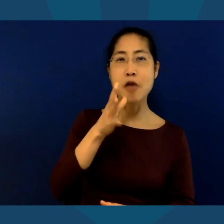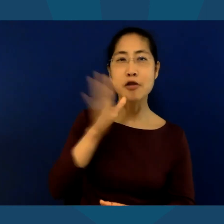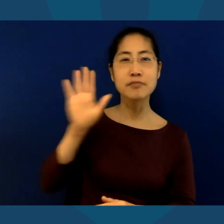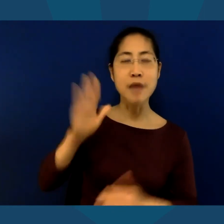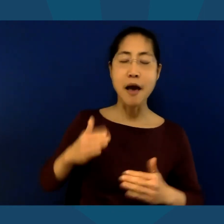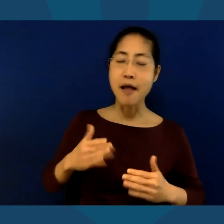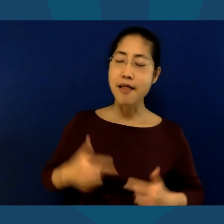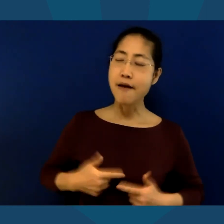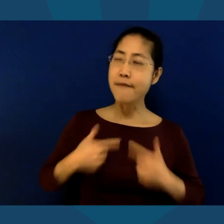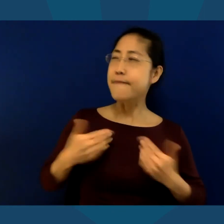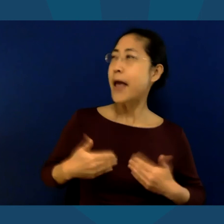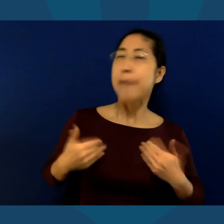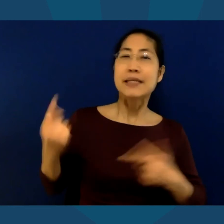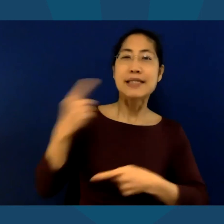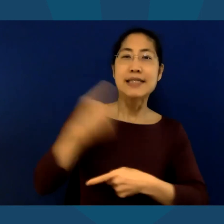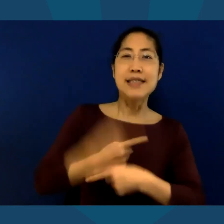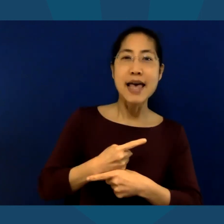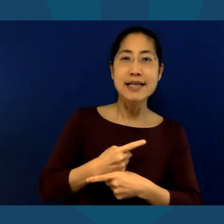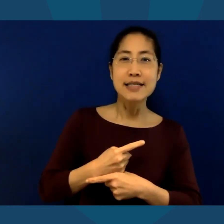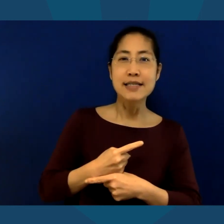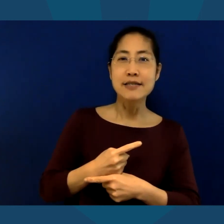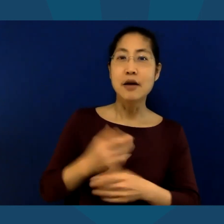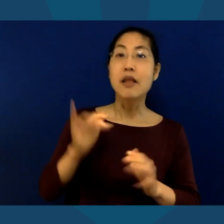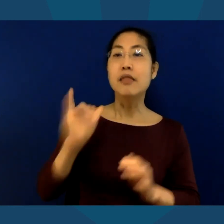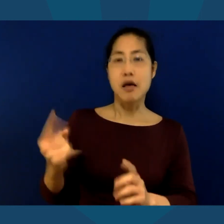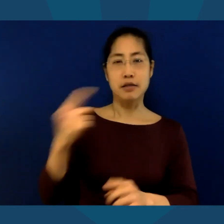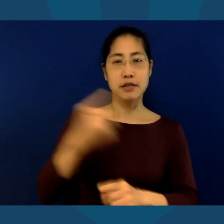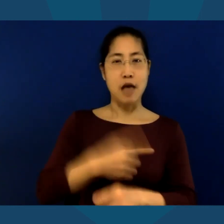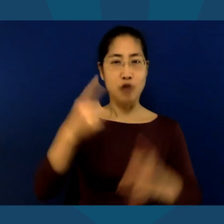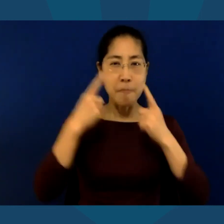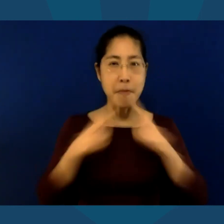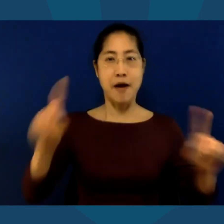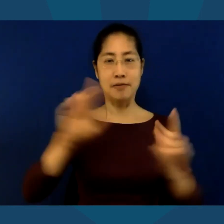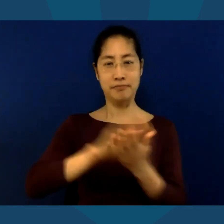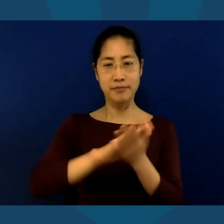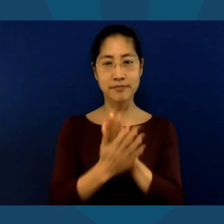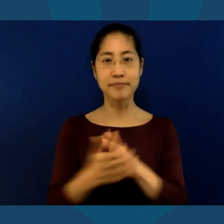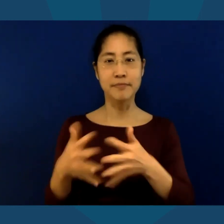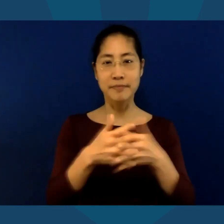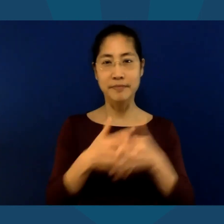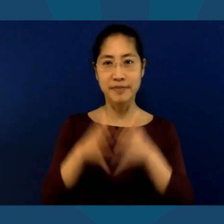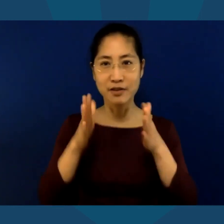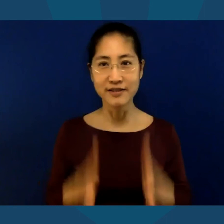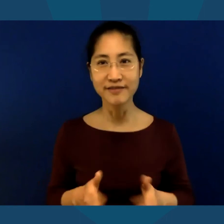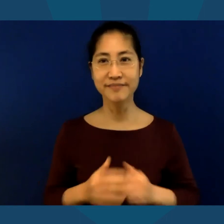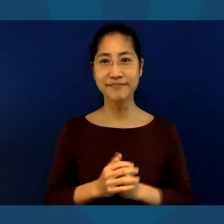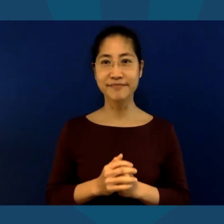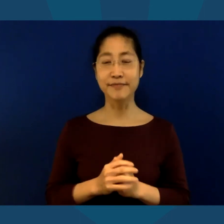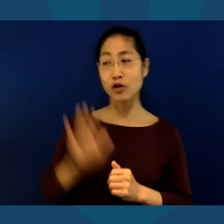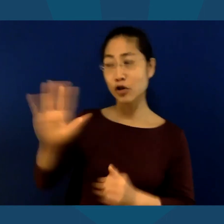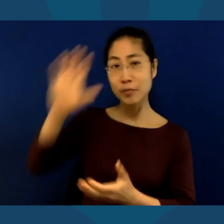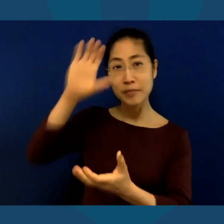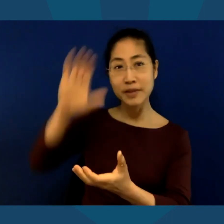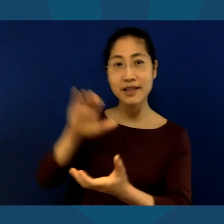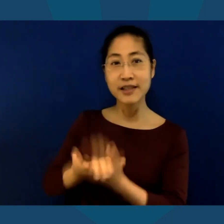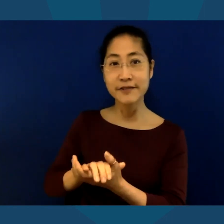days of my mother's life was the day she received her citizenship. Her